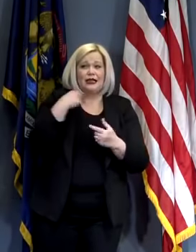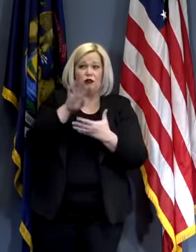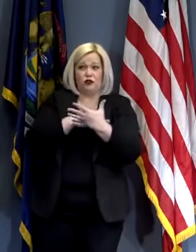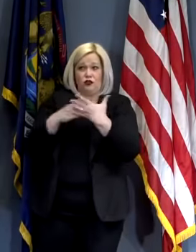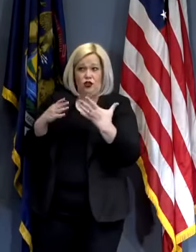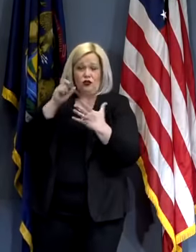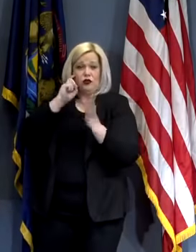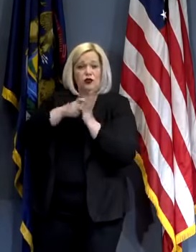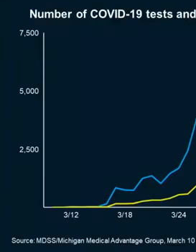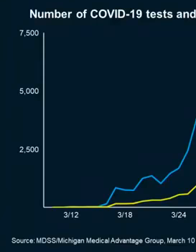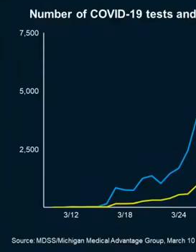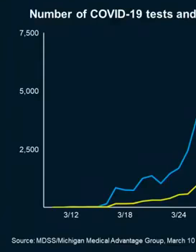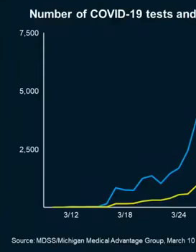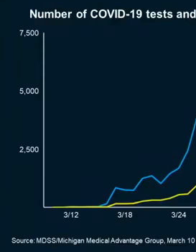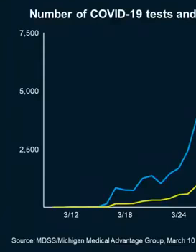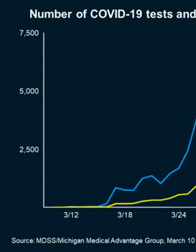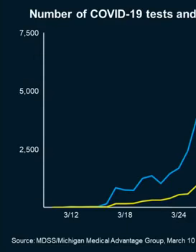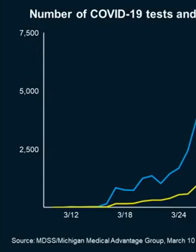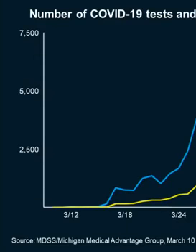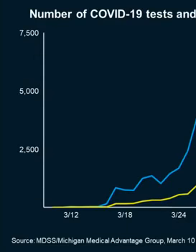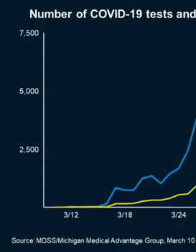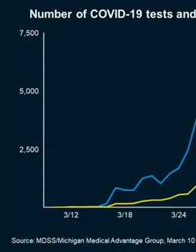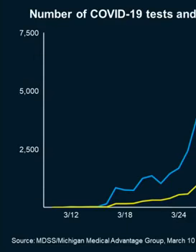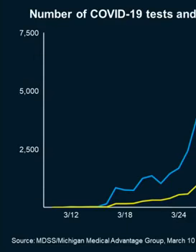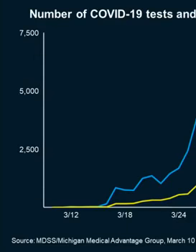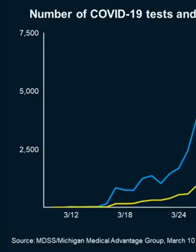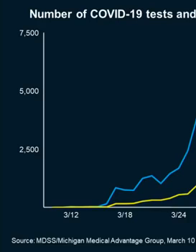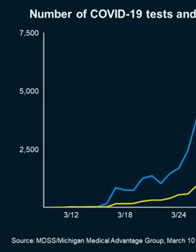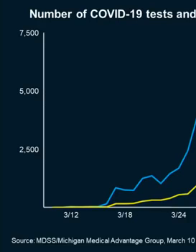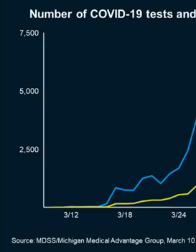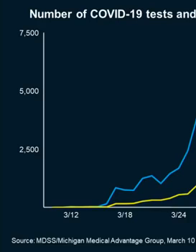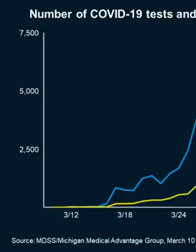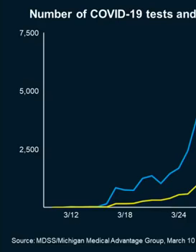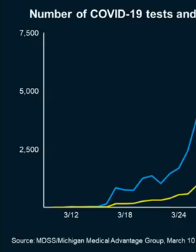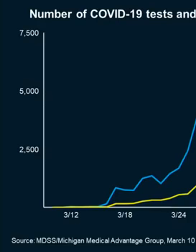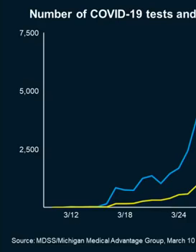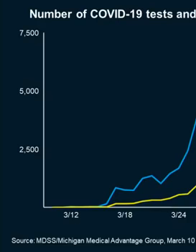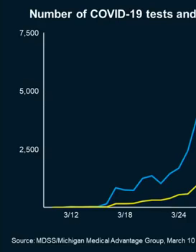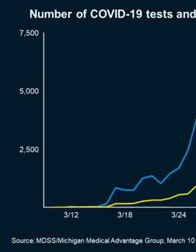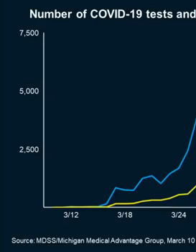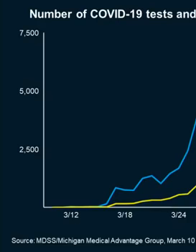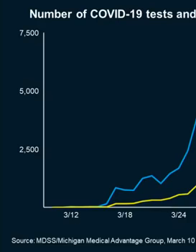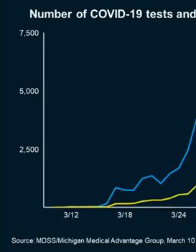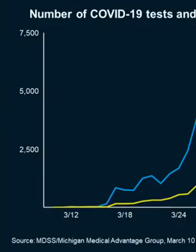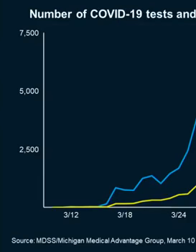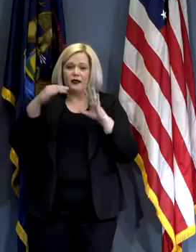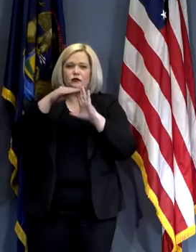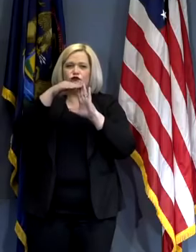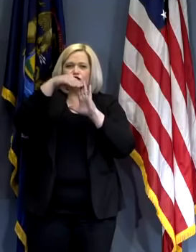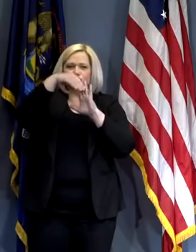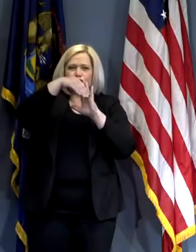up, which means we are testing more and more each day. At the same time, the yellow line go down.